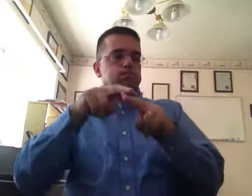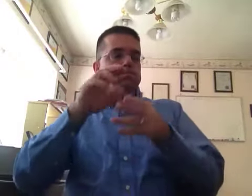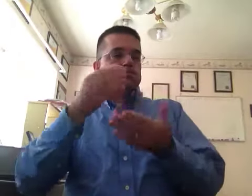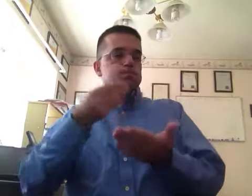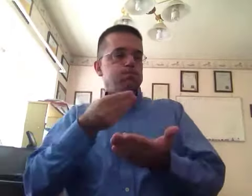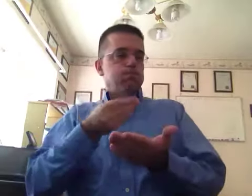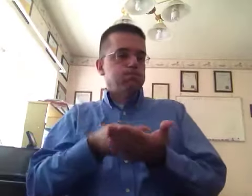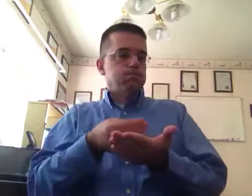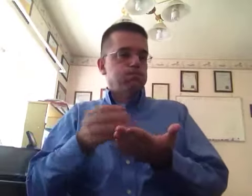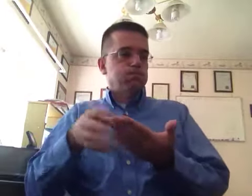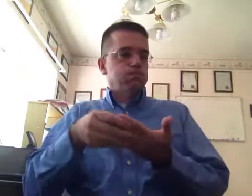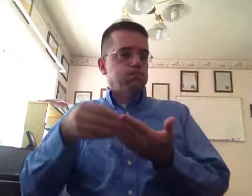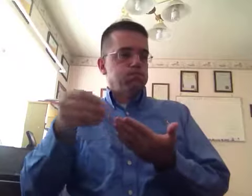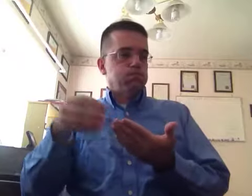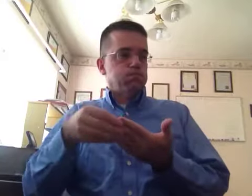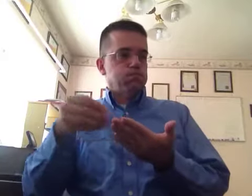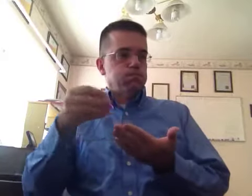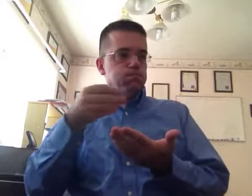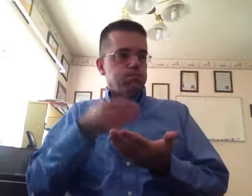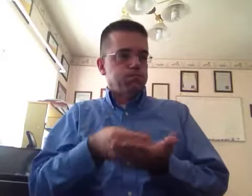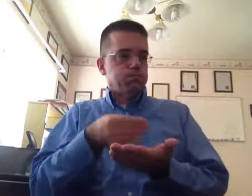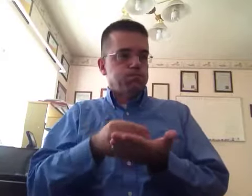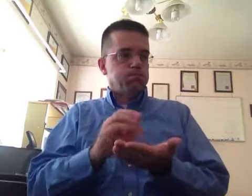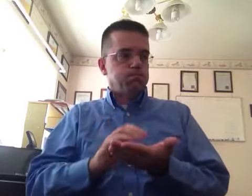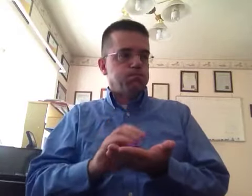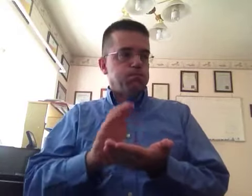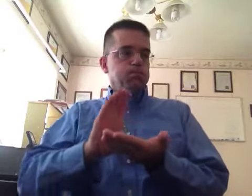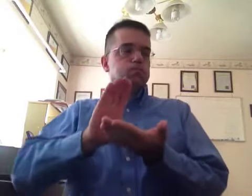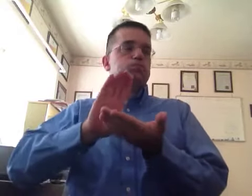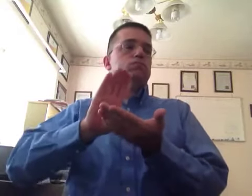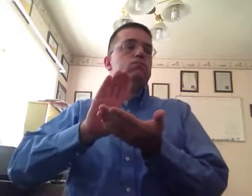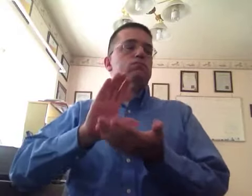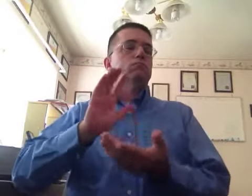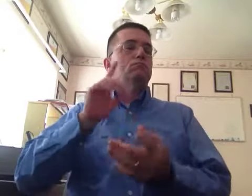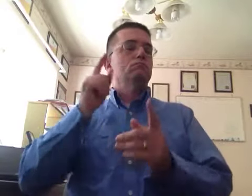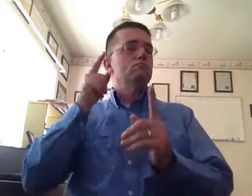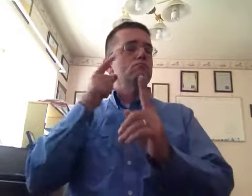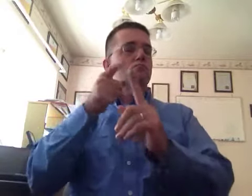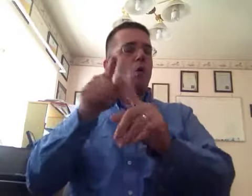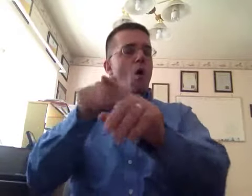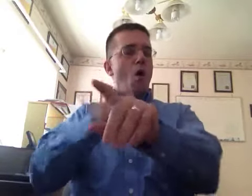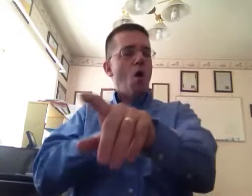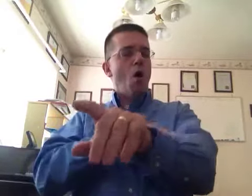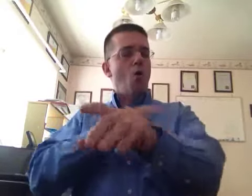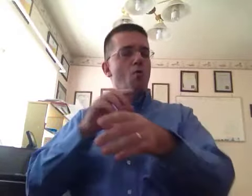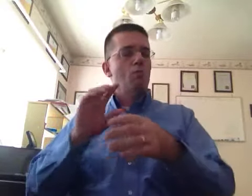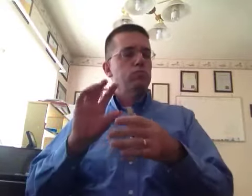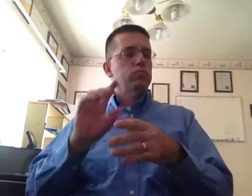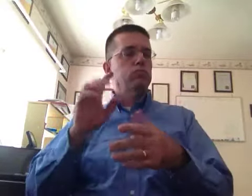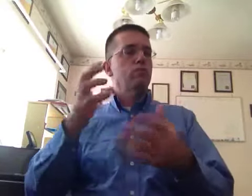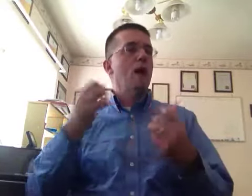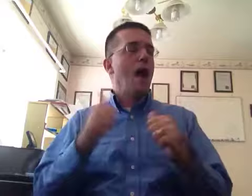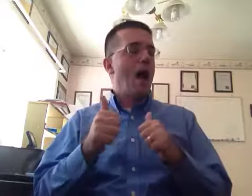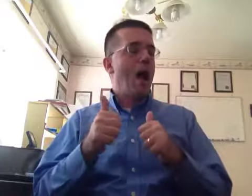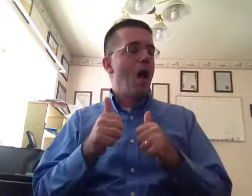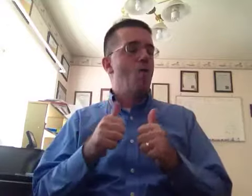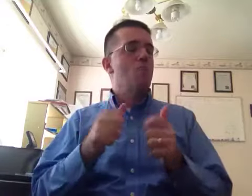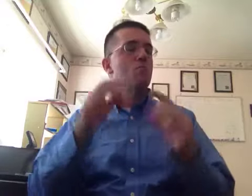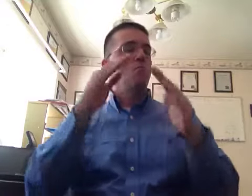That's the pull you've got. Does that make sense? And the best way to build long-term cash is to get rid of the house payment. Okay. And